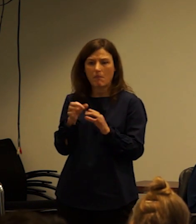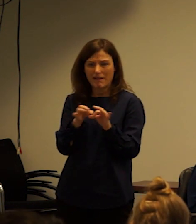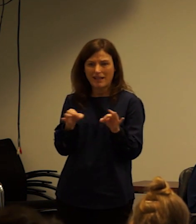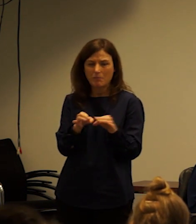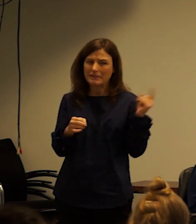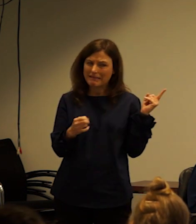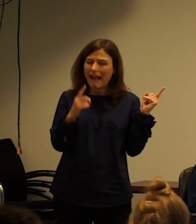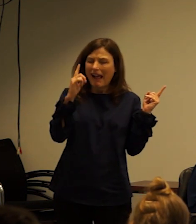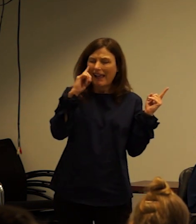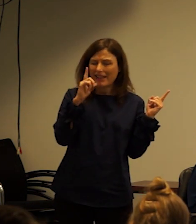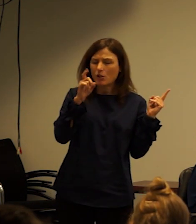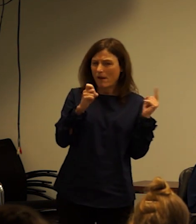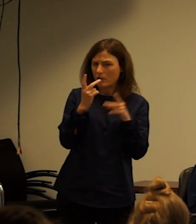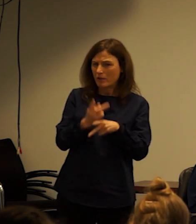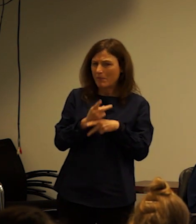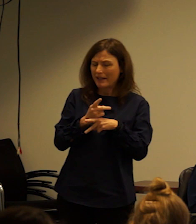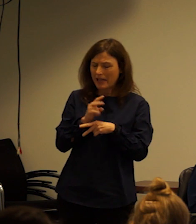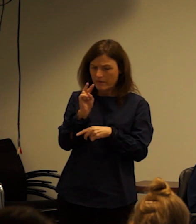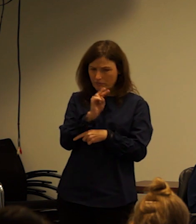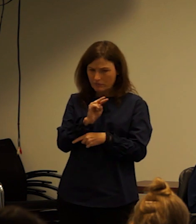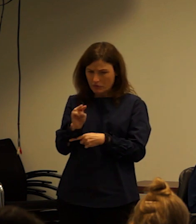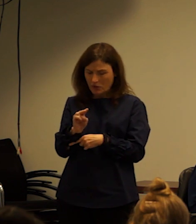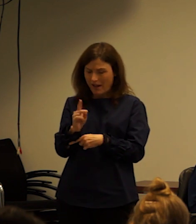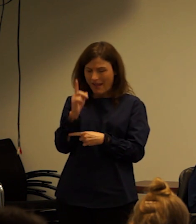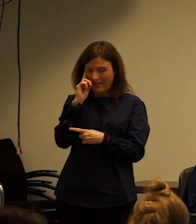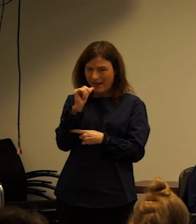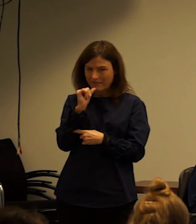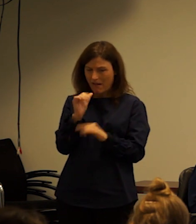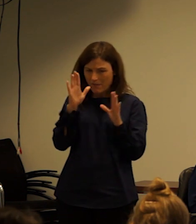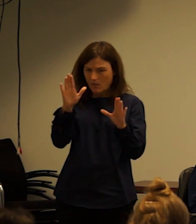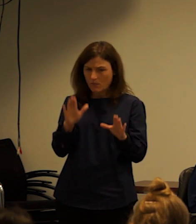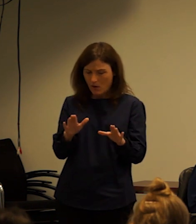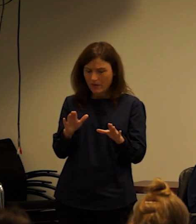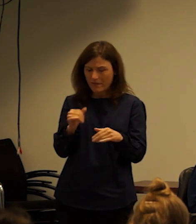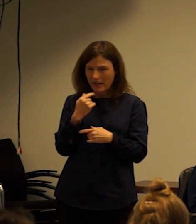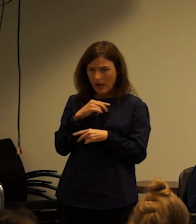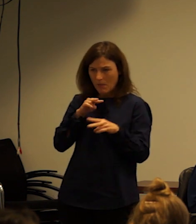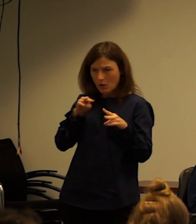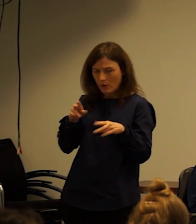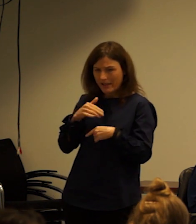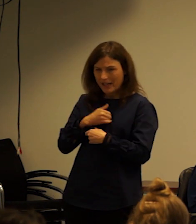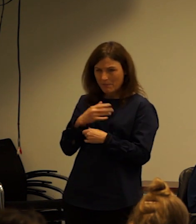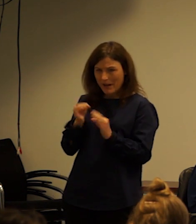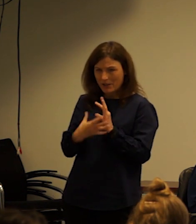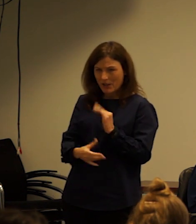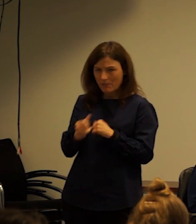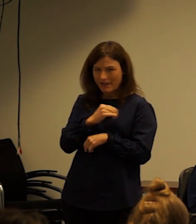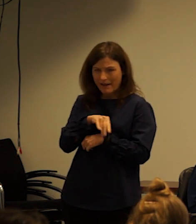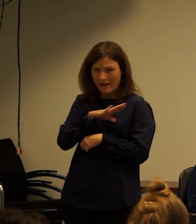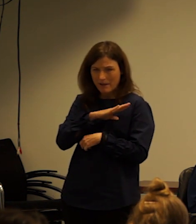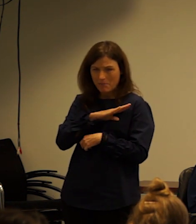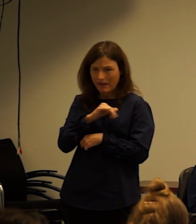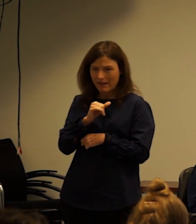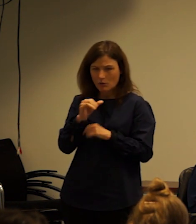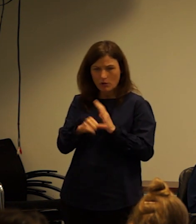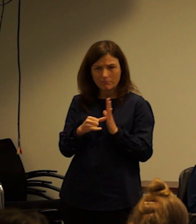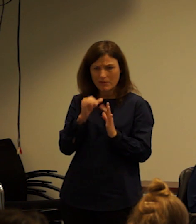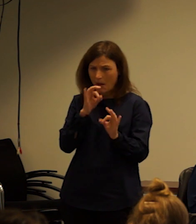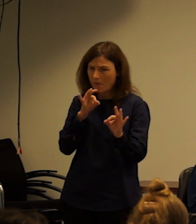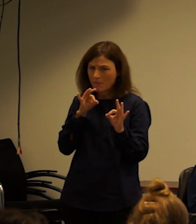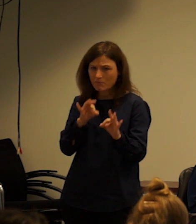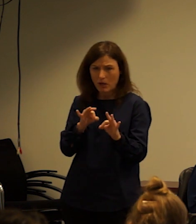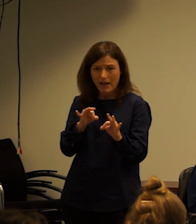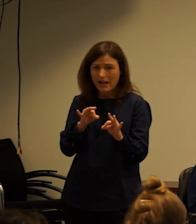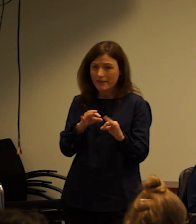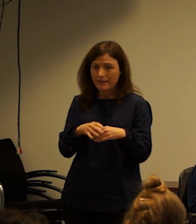think they're not great. I'm looking at my interpreters. And Ben, I think that YouTube is not really, they're not perfect,